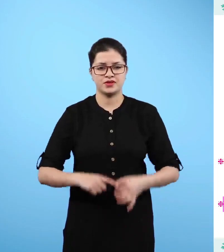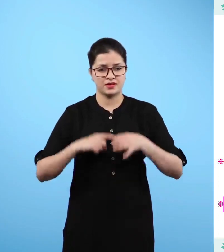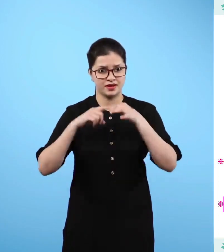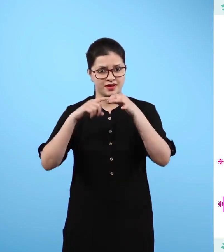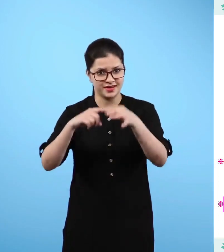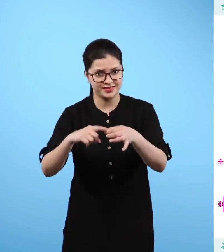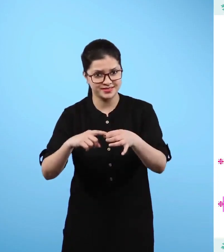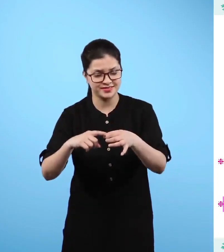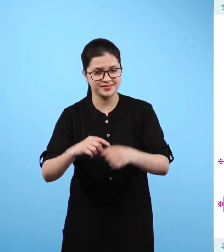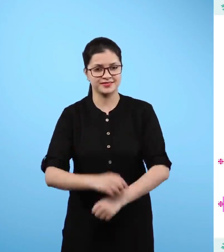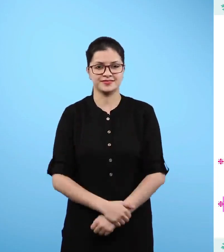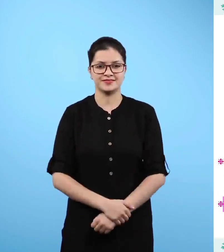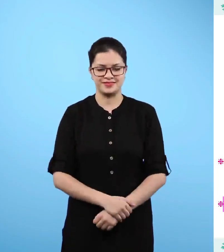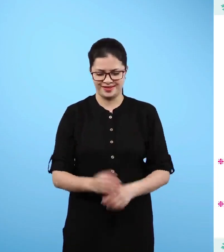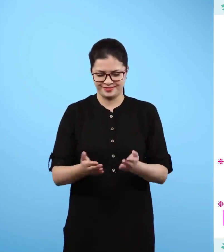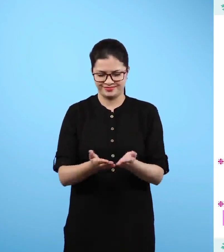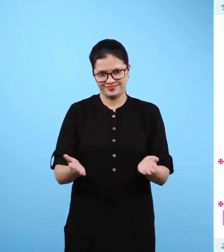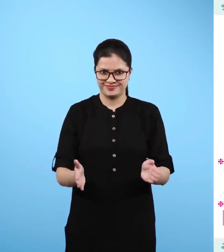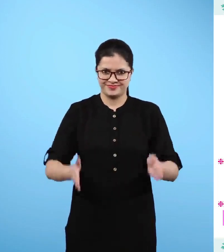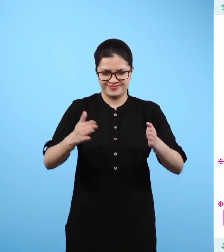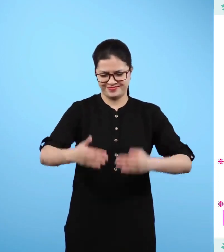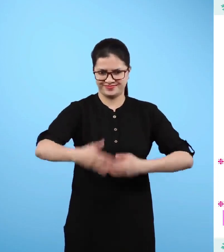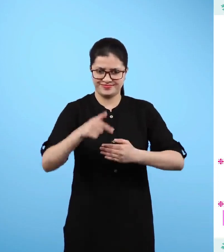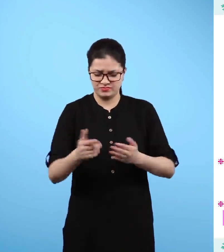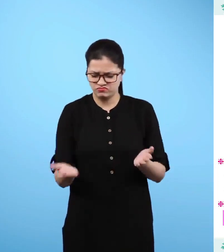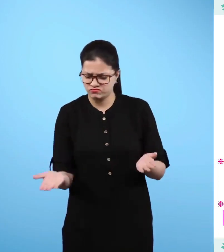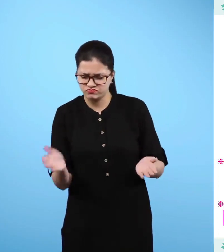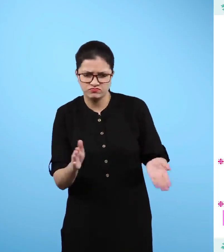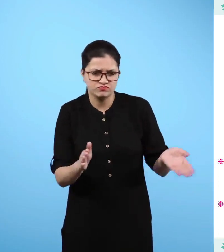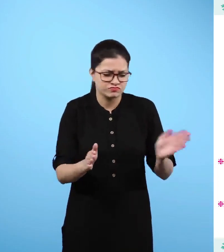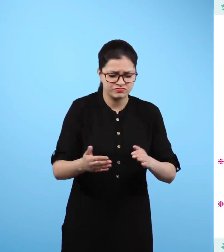Draw more shapes which will not fold to make an open box.